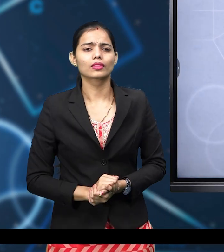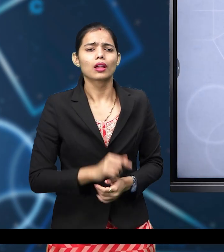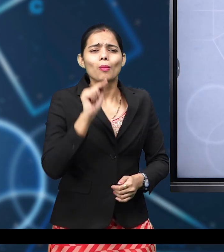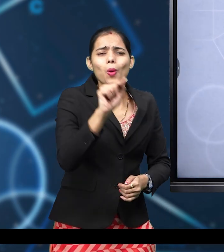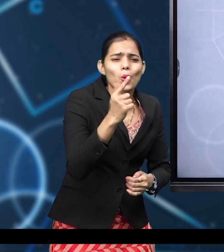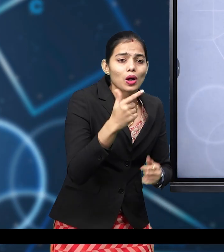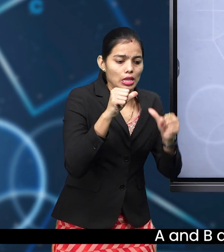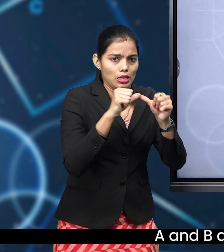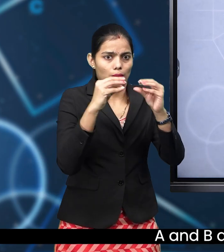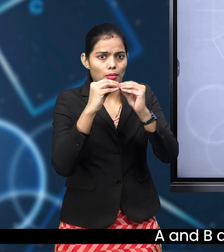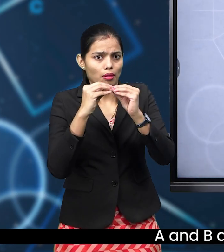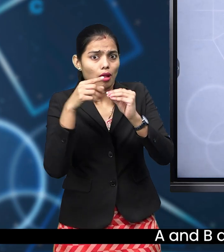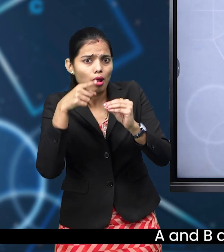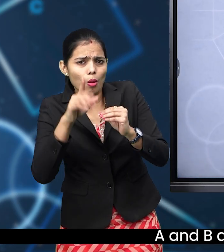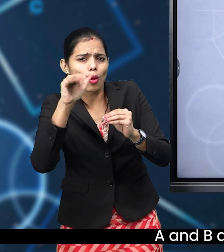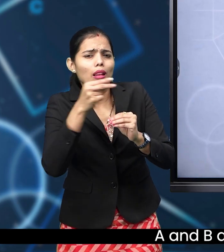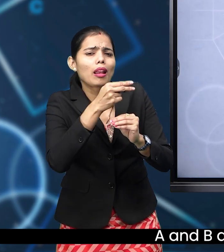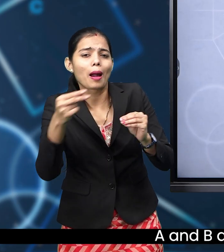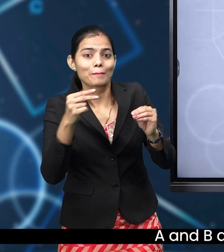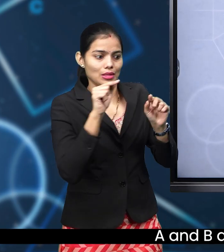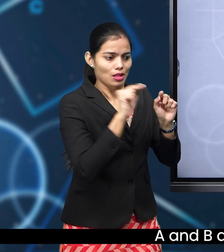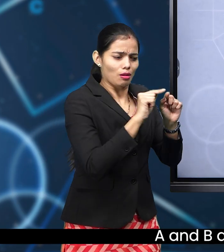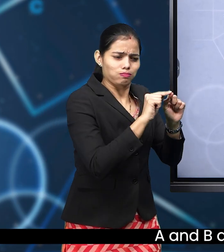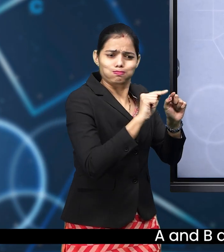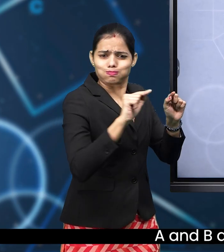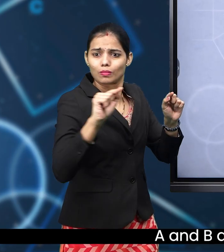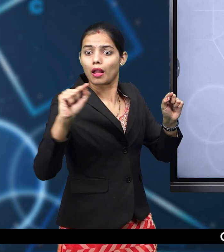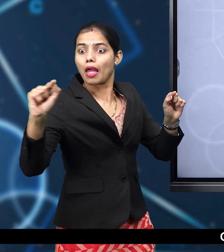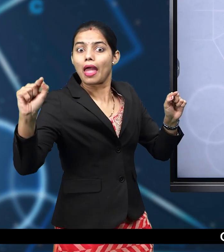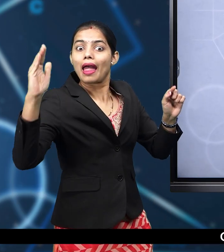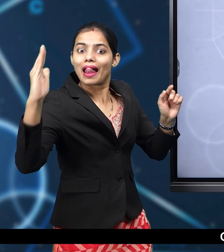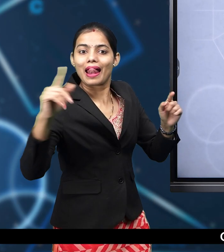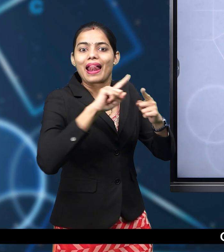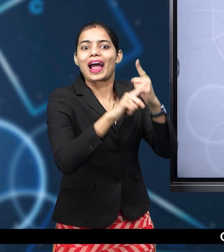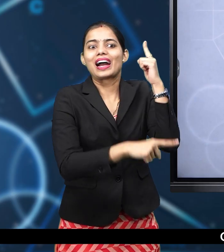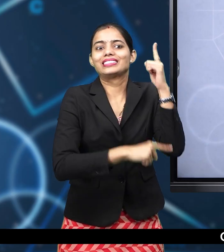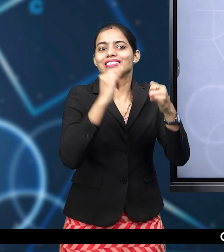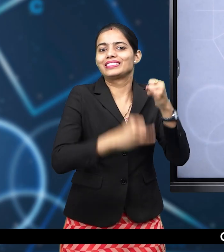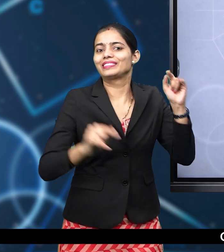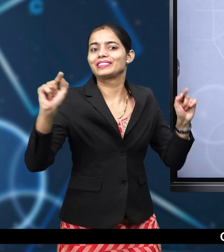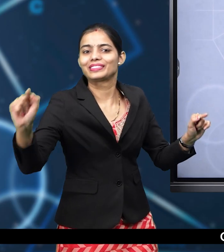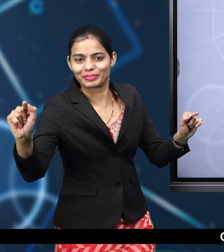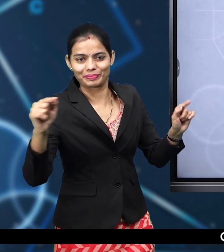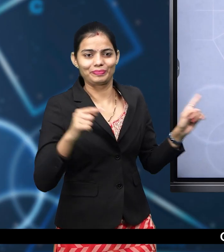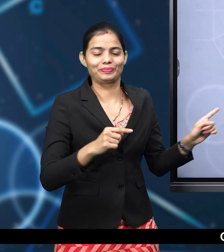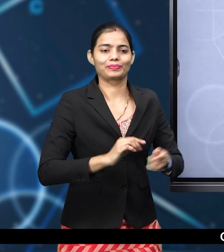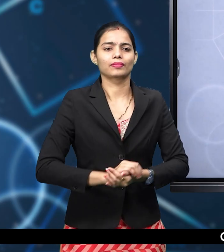The points A and B are called the endpoints of the segment.